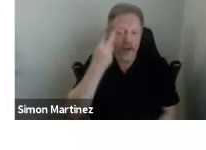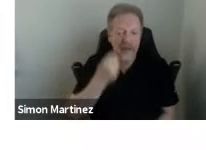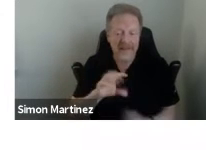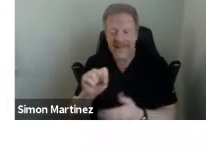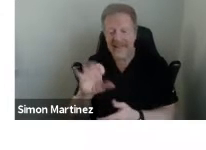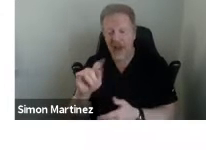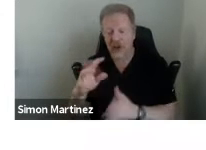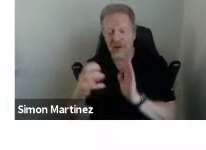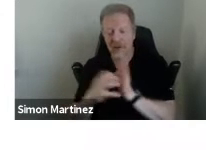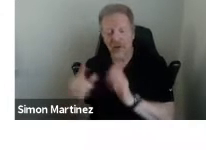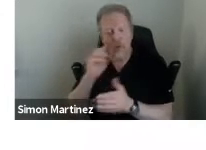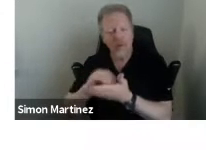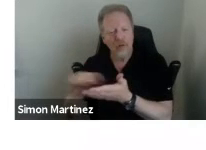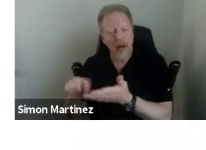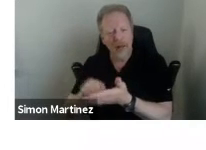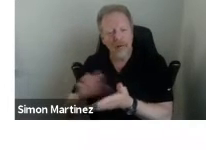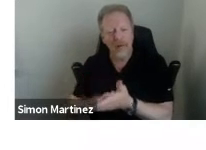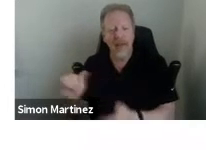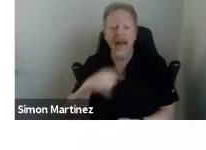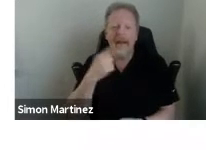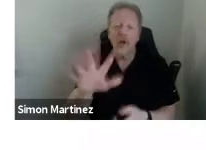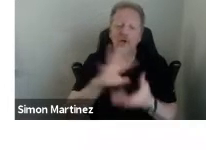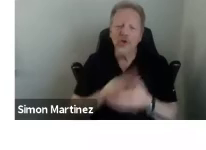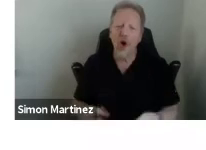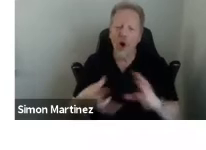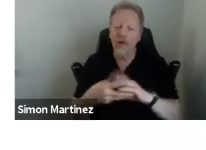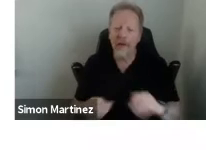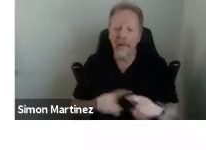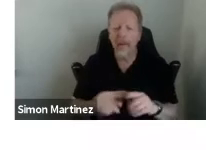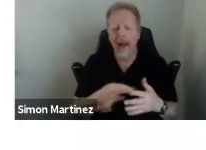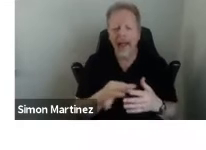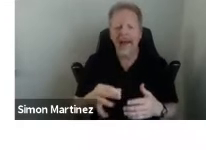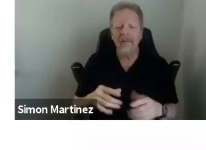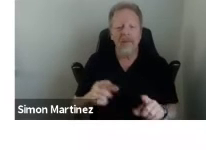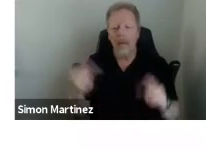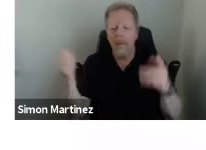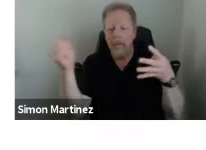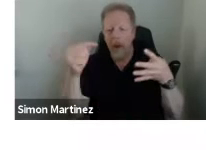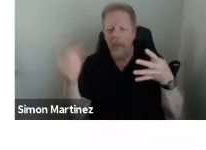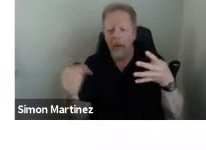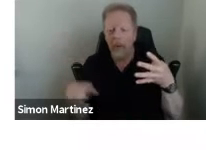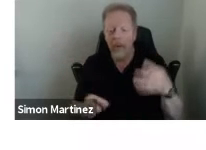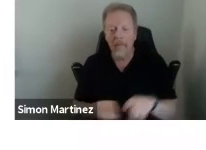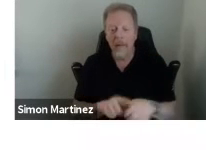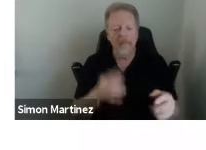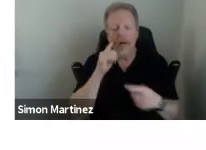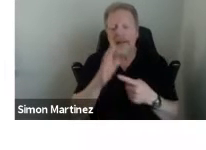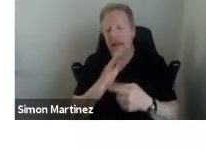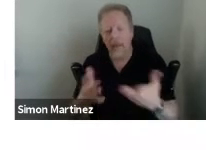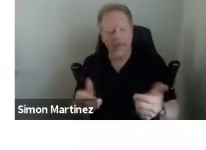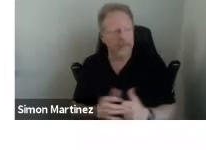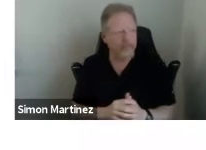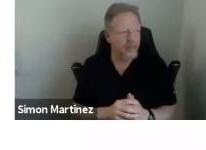show, like tell a story by leading off a bullet, for instance,